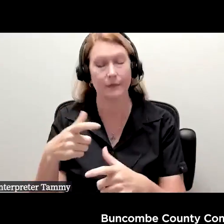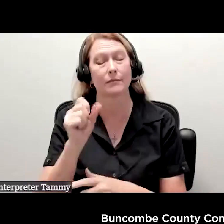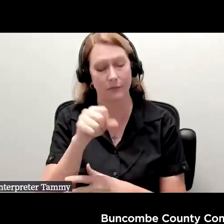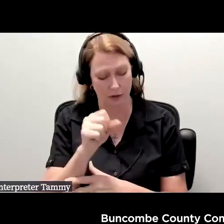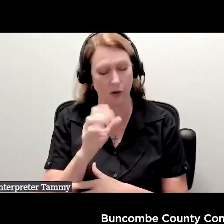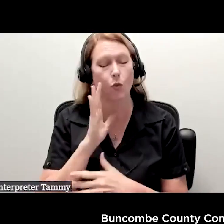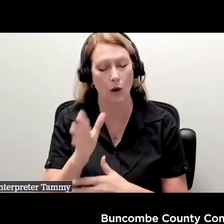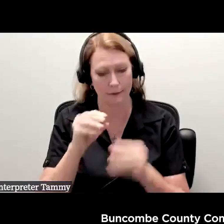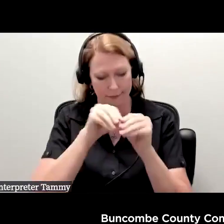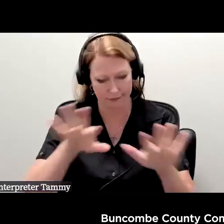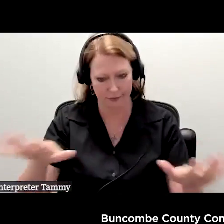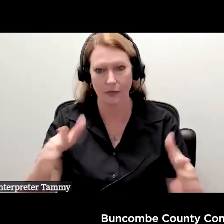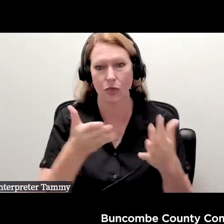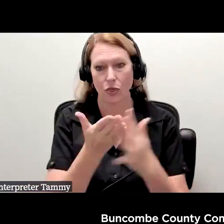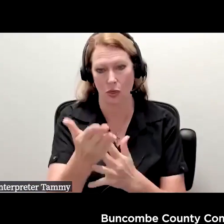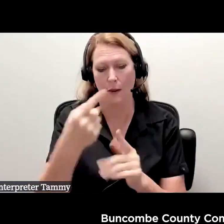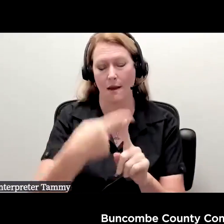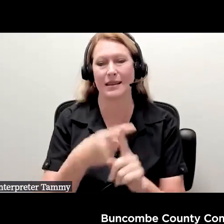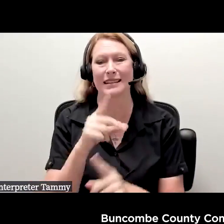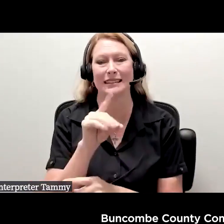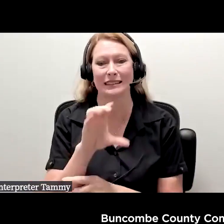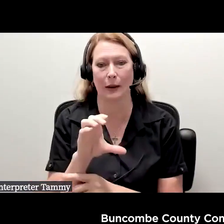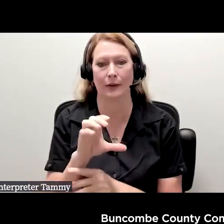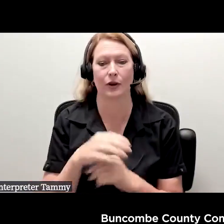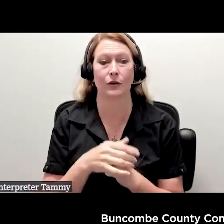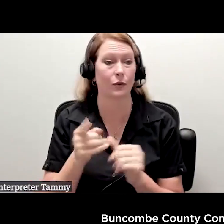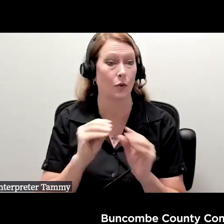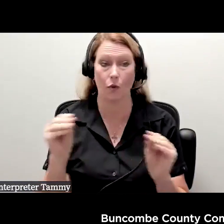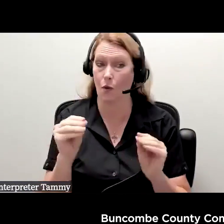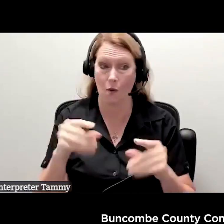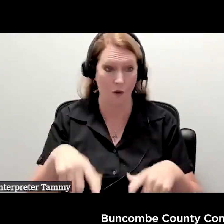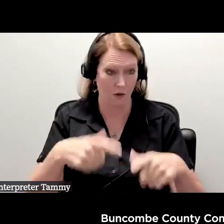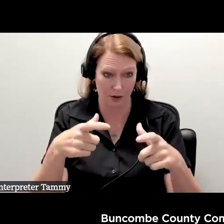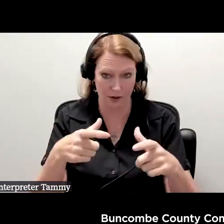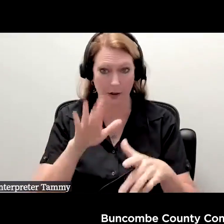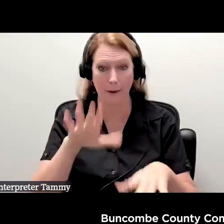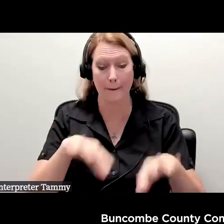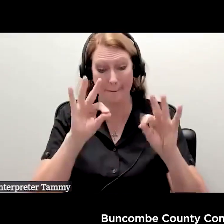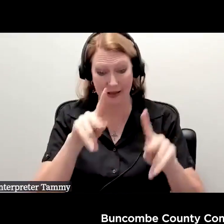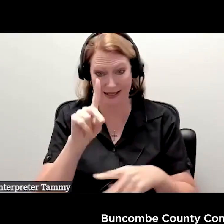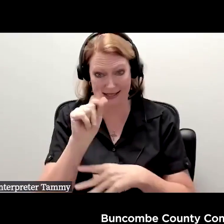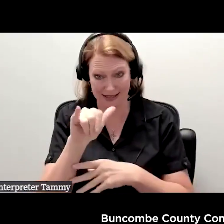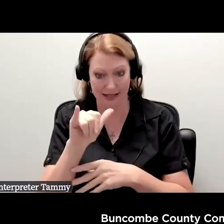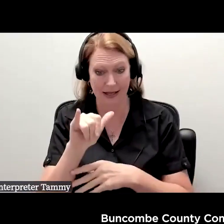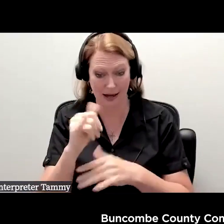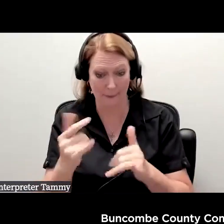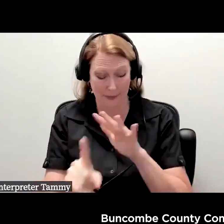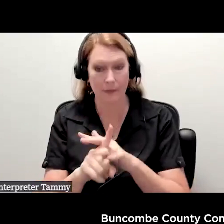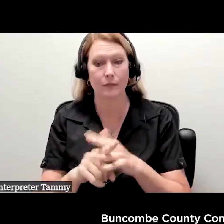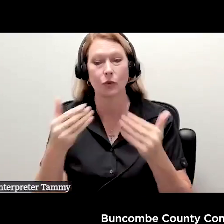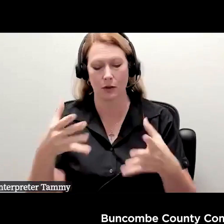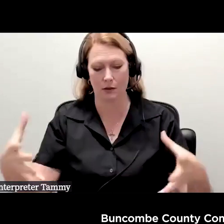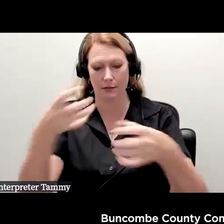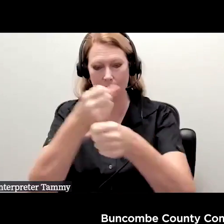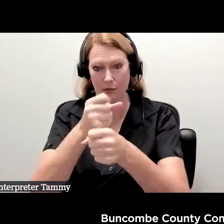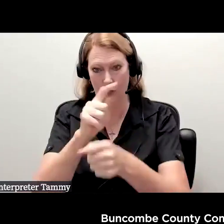delivered throughout the month of December. In the meantime, if you have no carts and your pickup day is coming up, please place bagged trash on